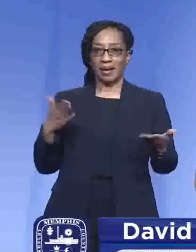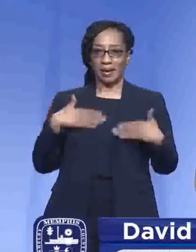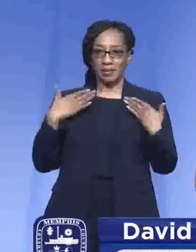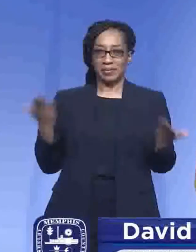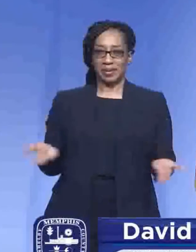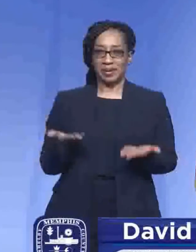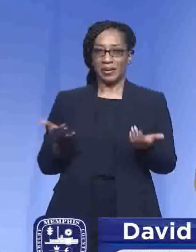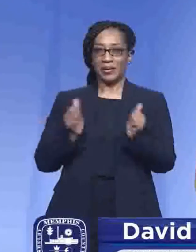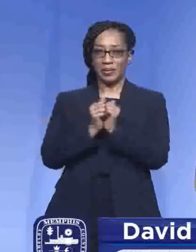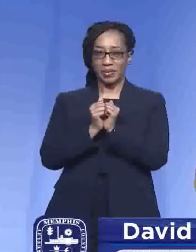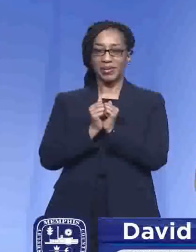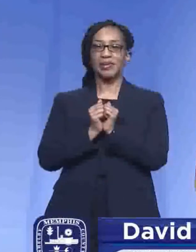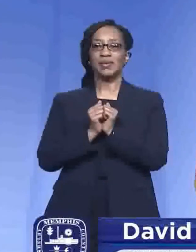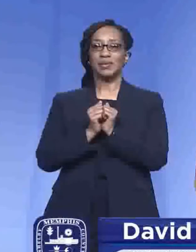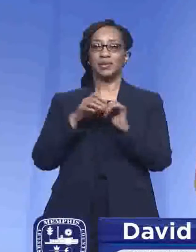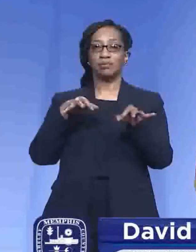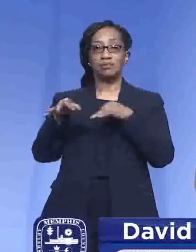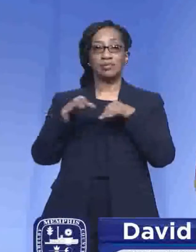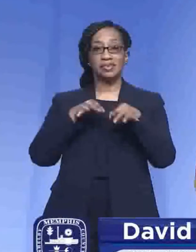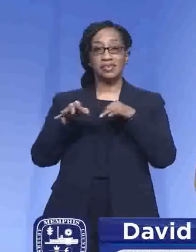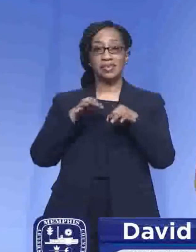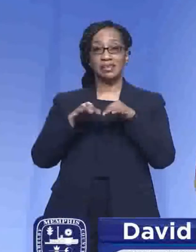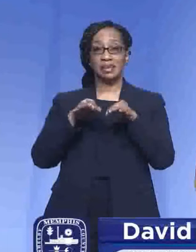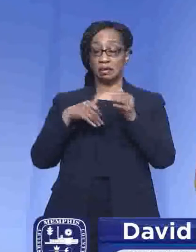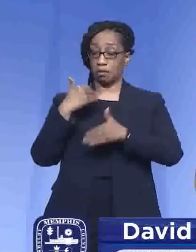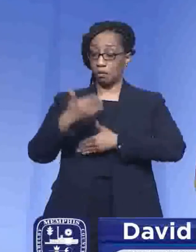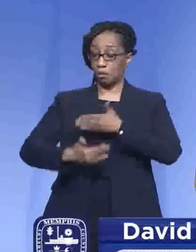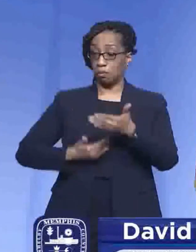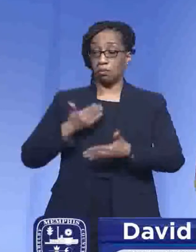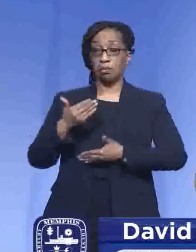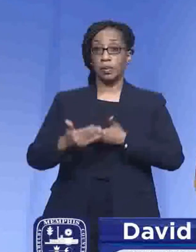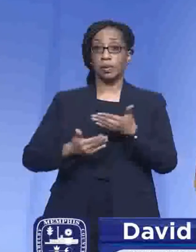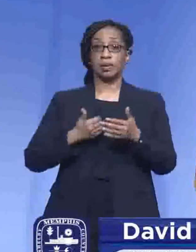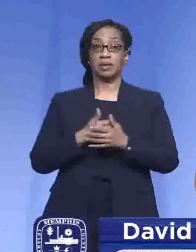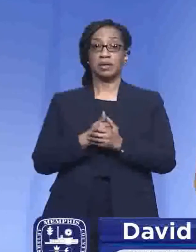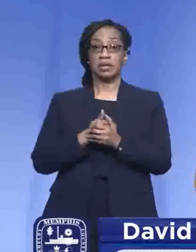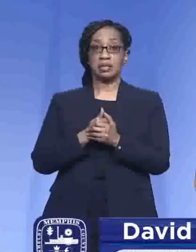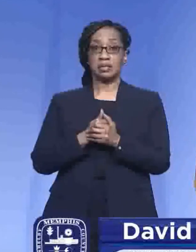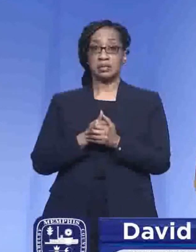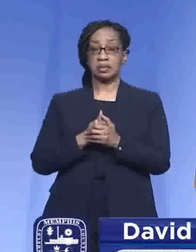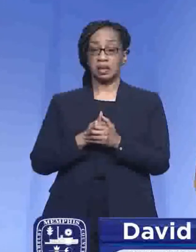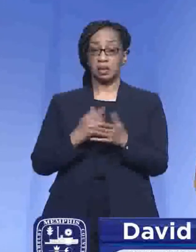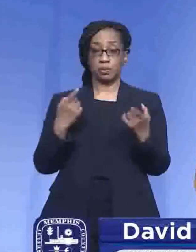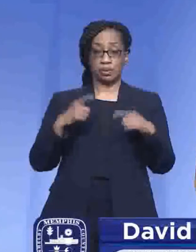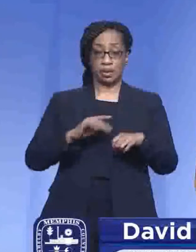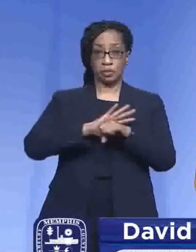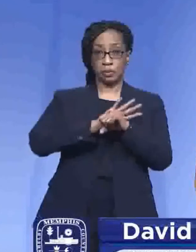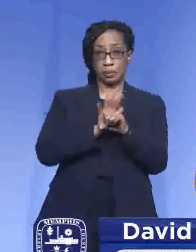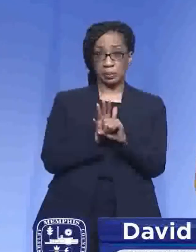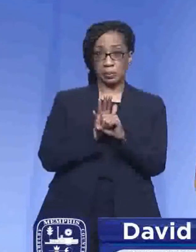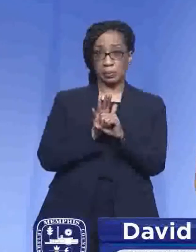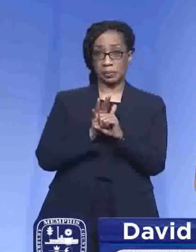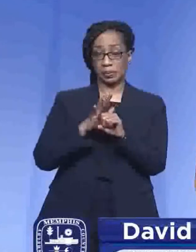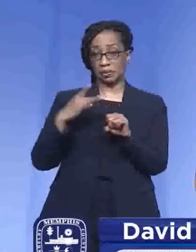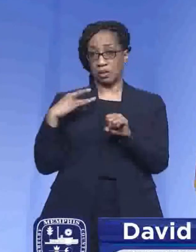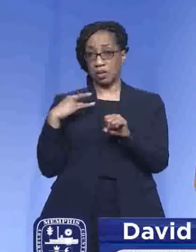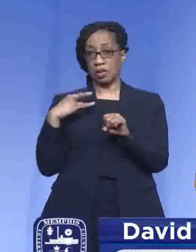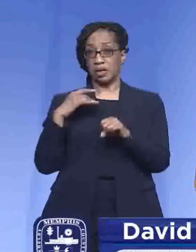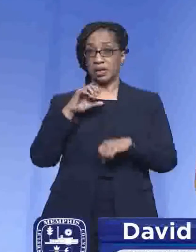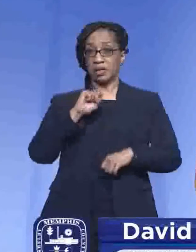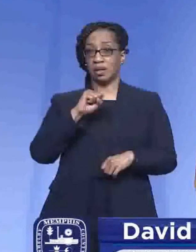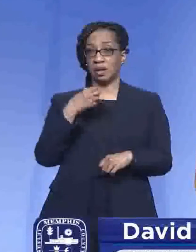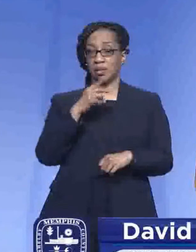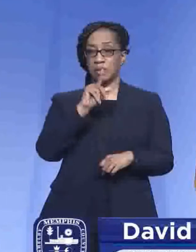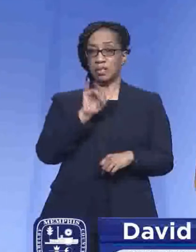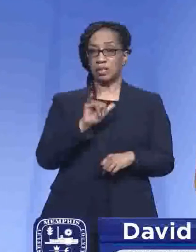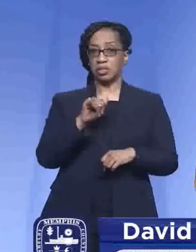here today to give you an update on the progress of the epidemic in Shelby County. What was referenced